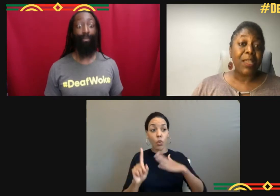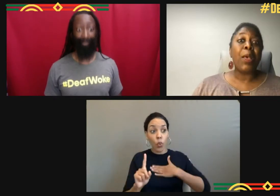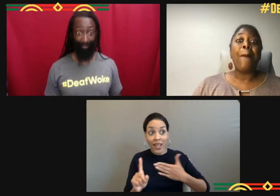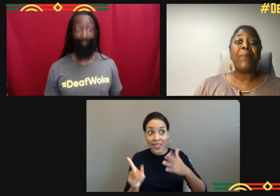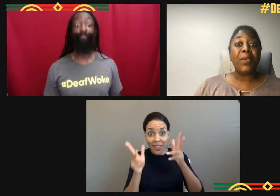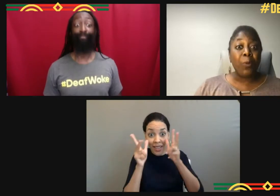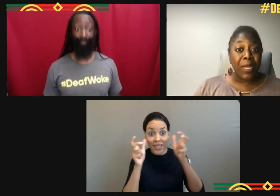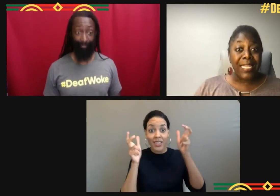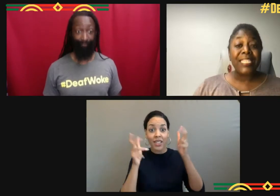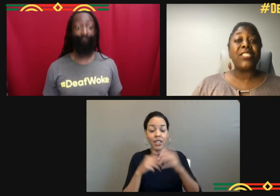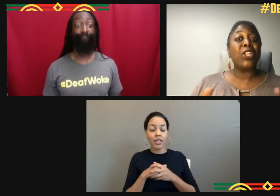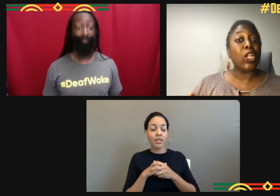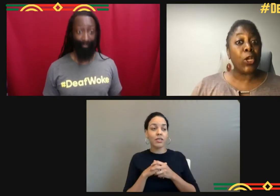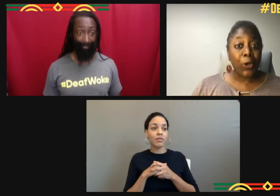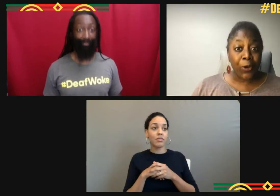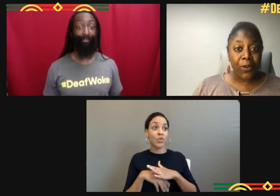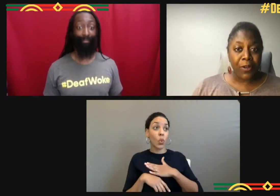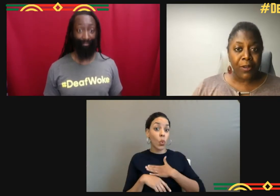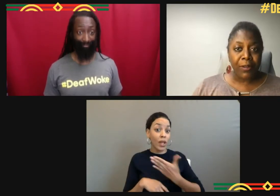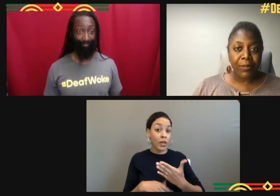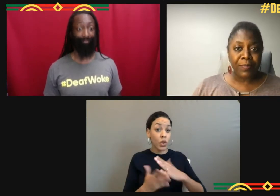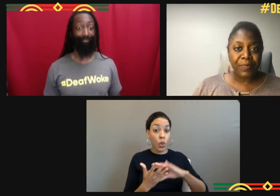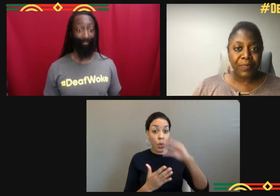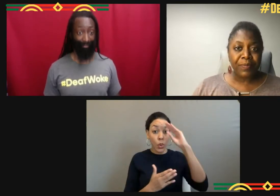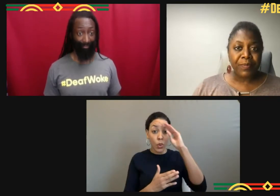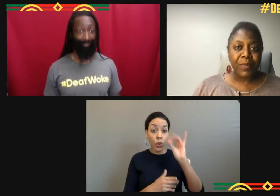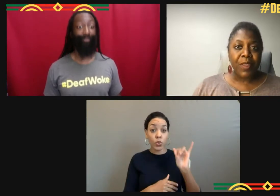listen, be willing to learn.